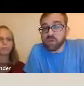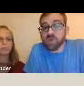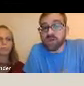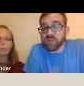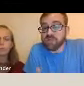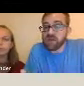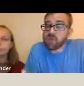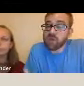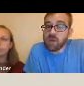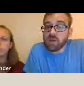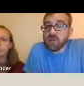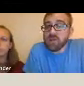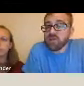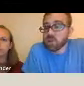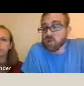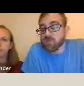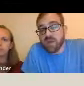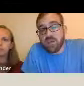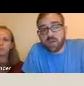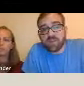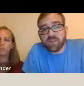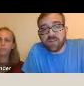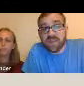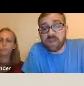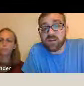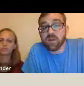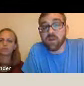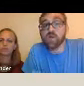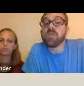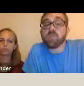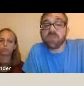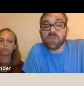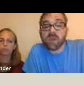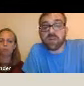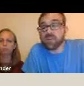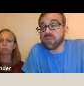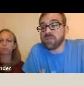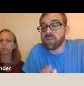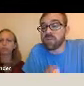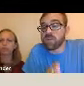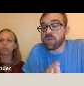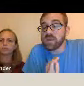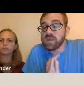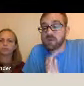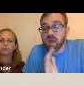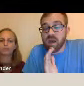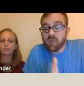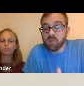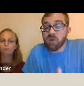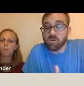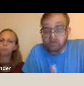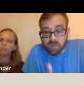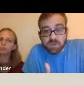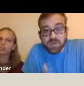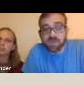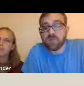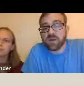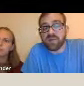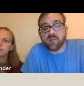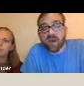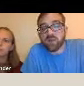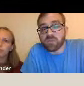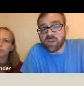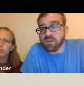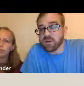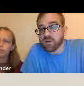applied to join Wycliffe, that took a couple months to go through that process. And November of 2015, we were members of